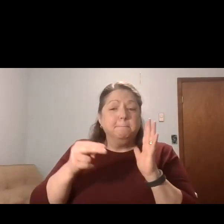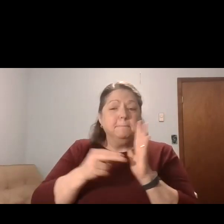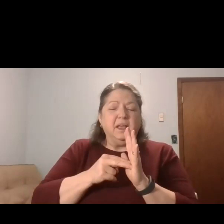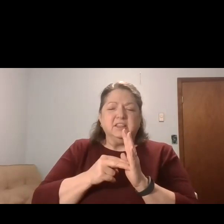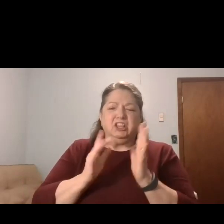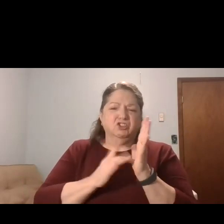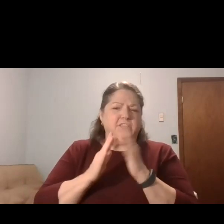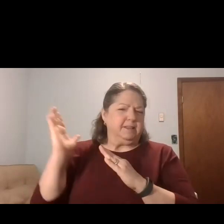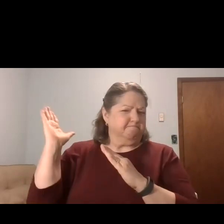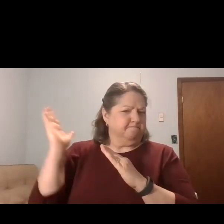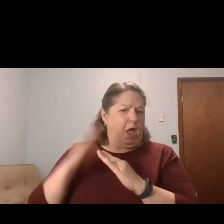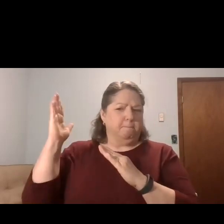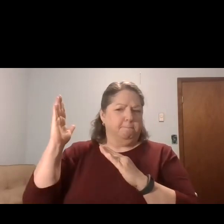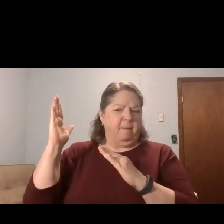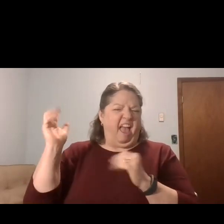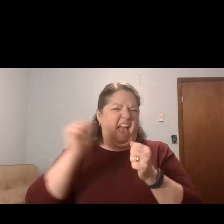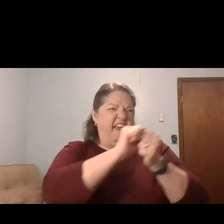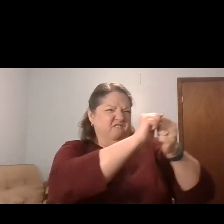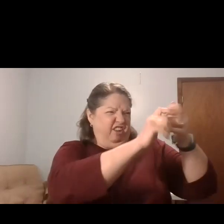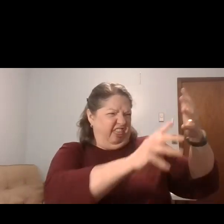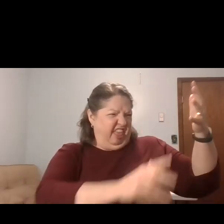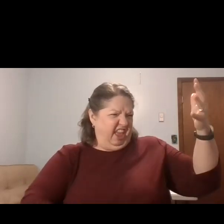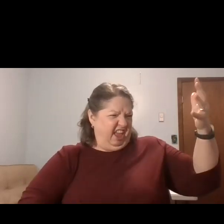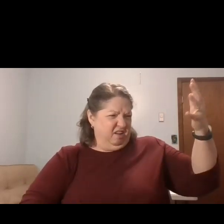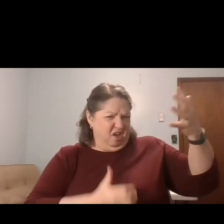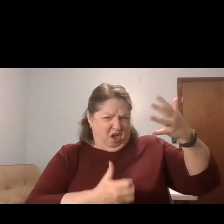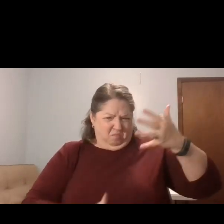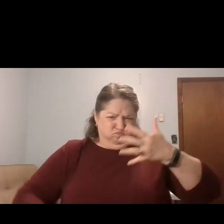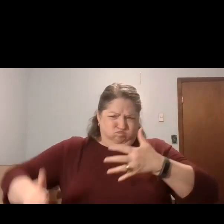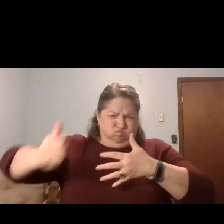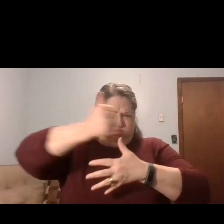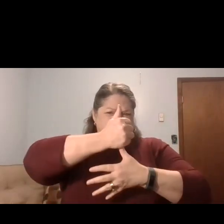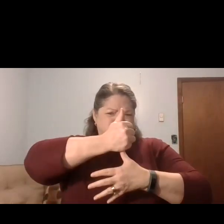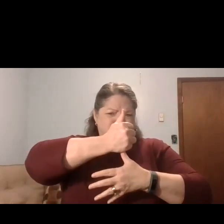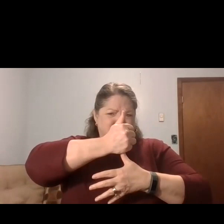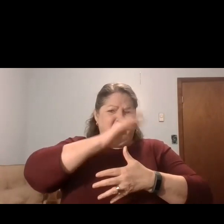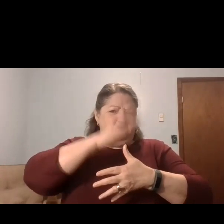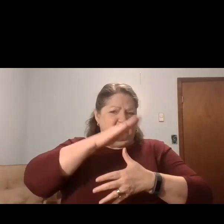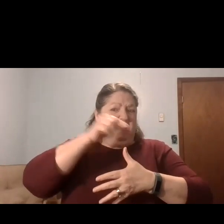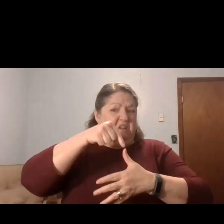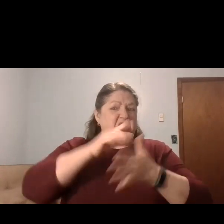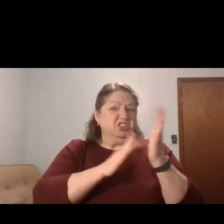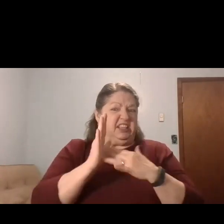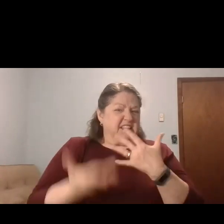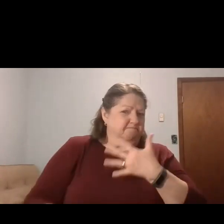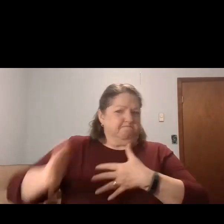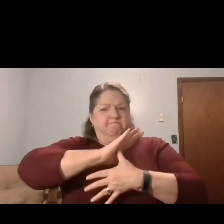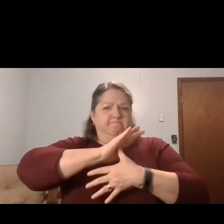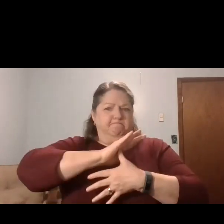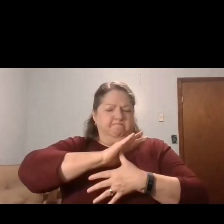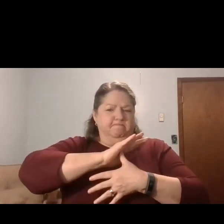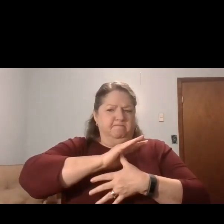preeminence over everything and everyone. It's referring to supreme supremacy,